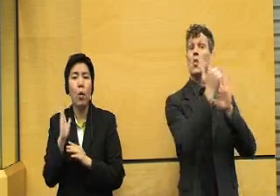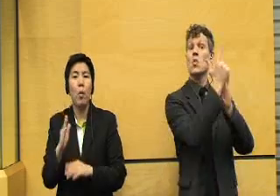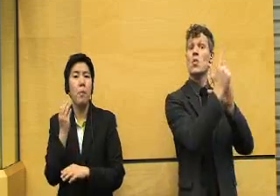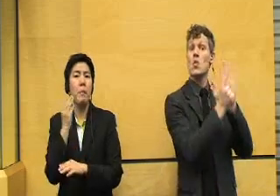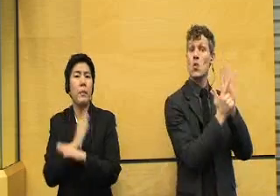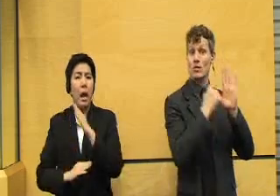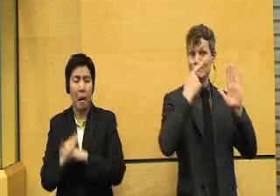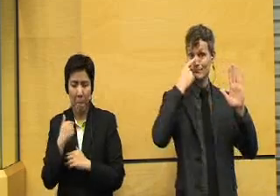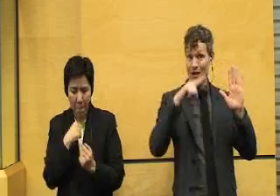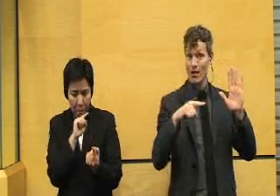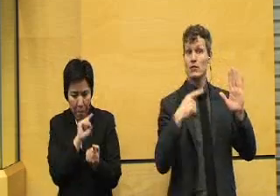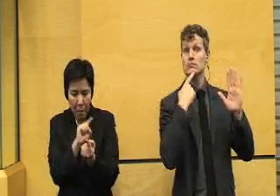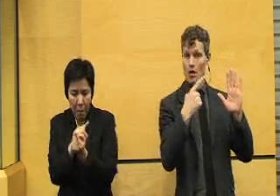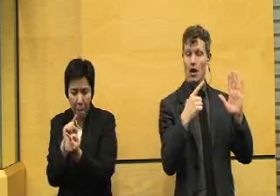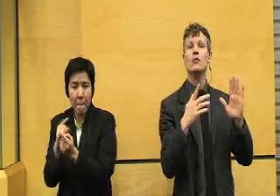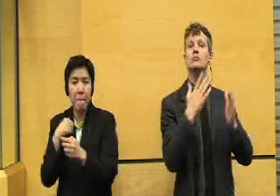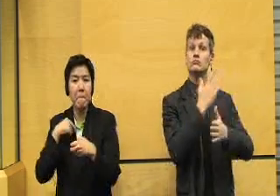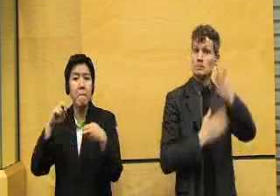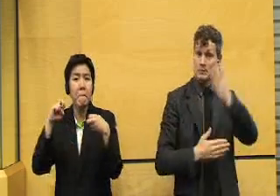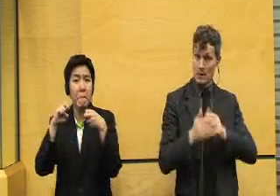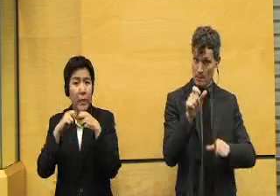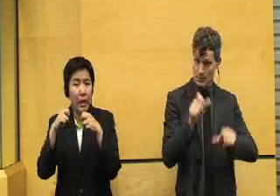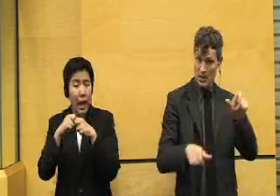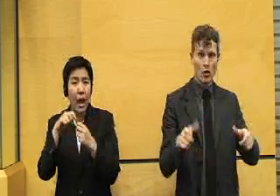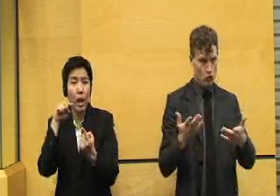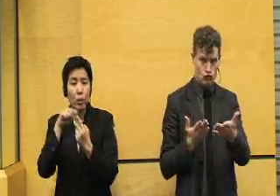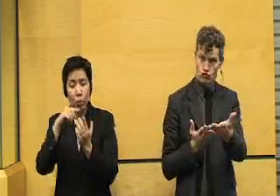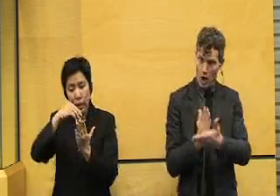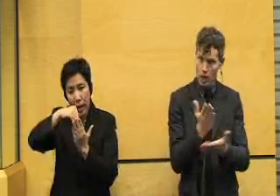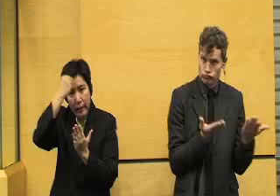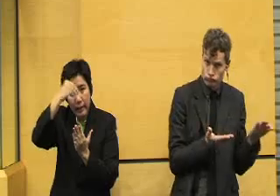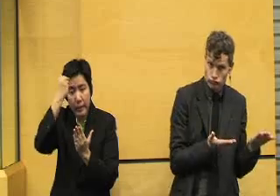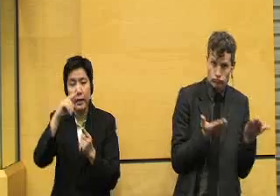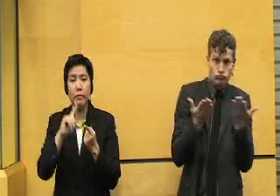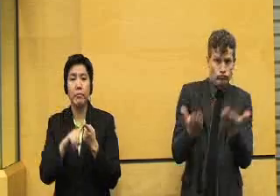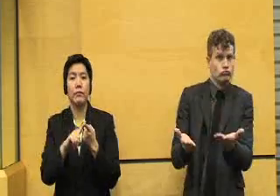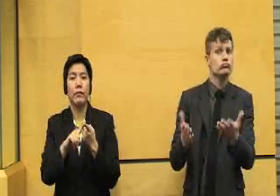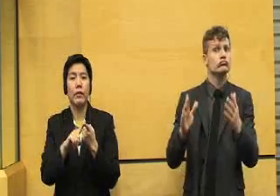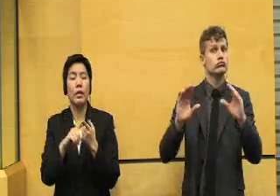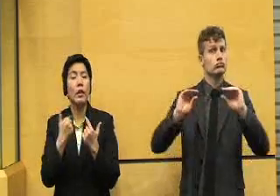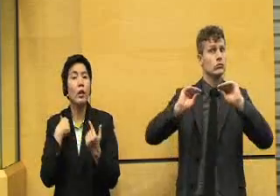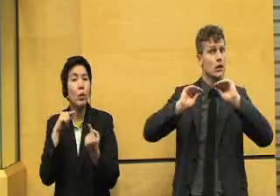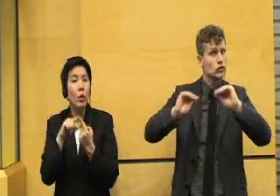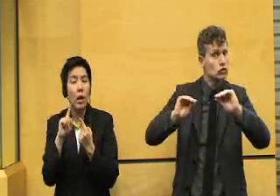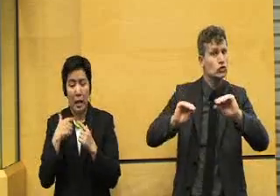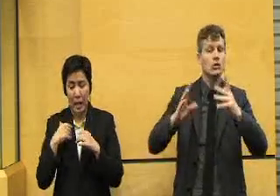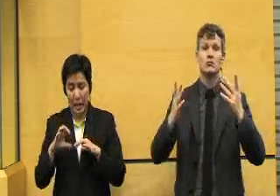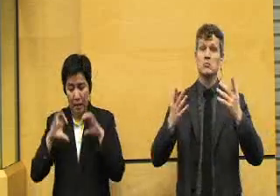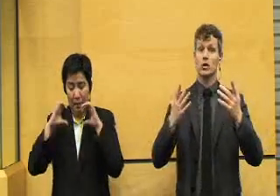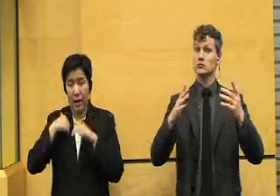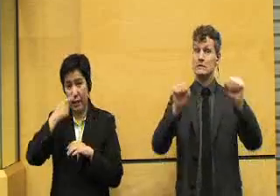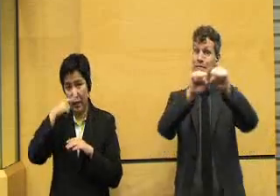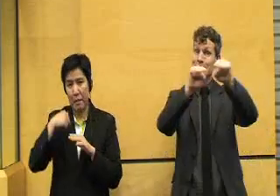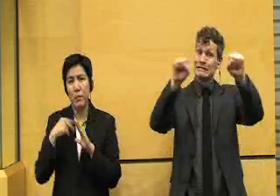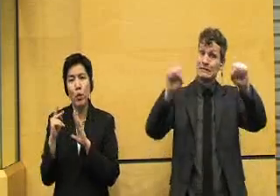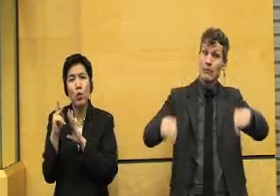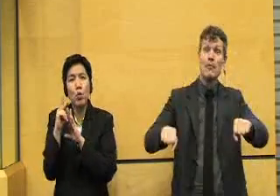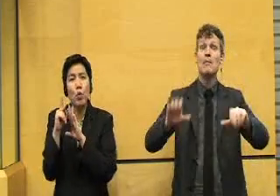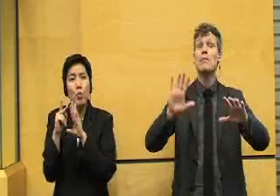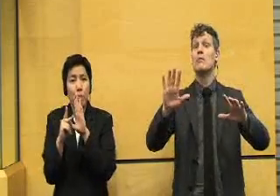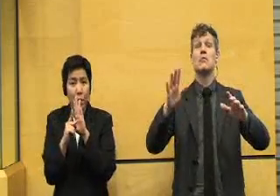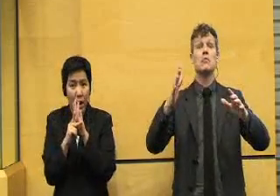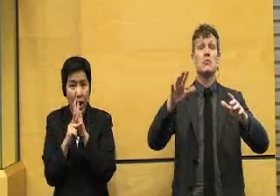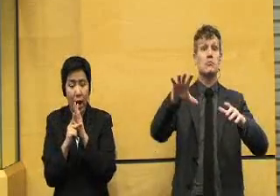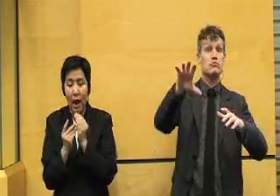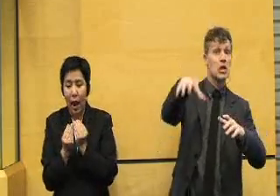disabilities have the right to receive free education and to choose an educational system model, or institution that suit their